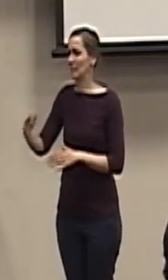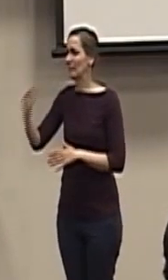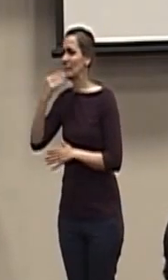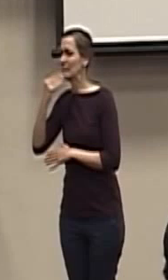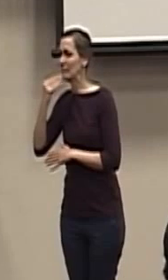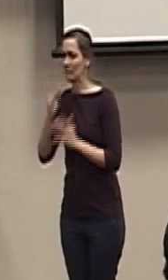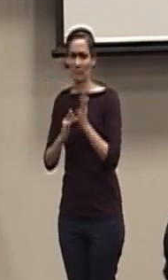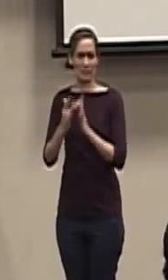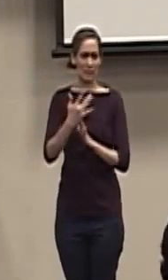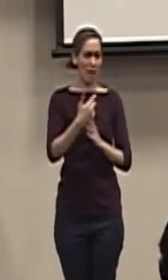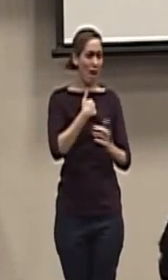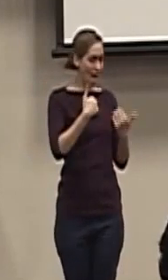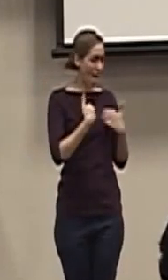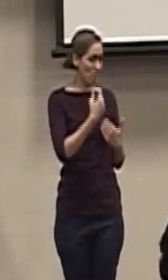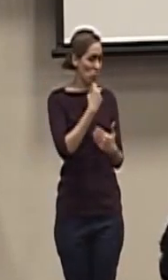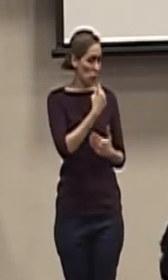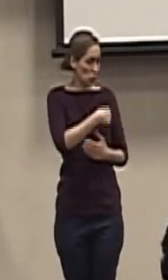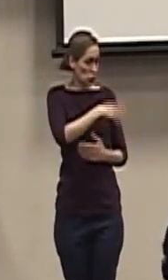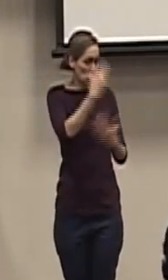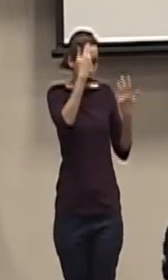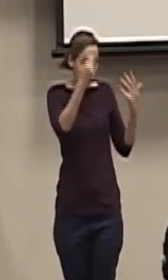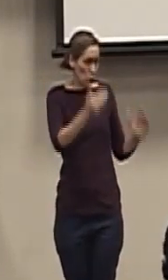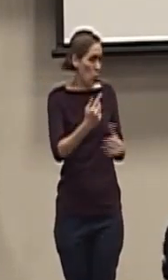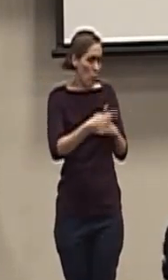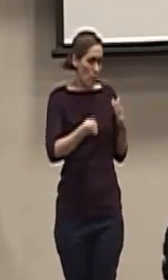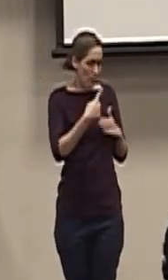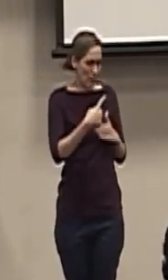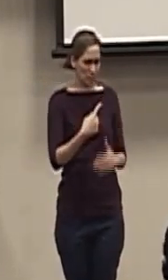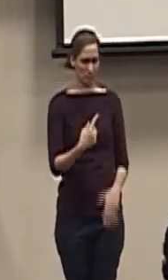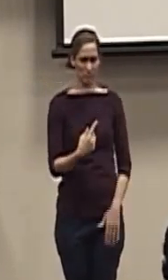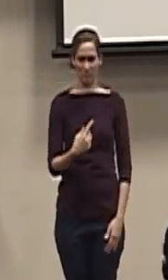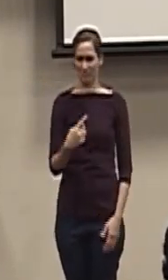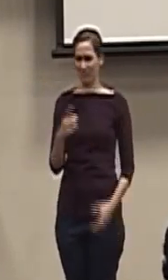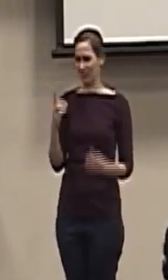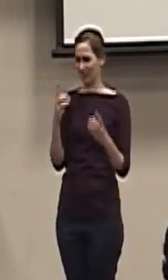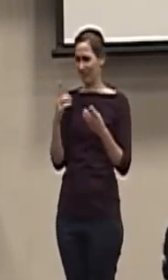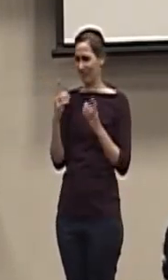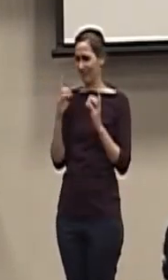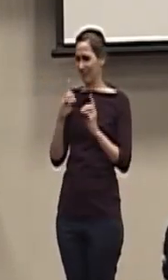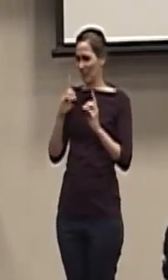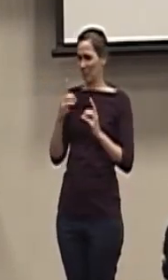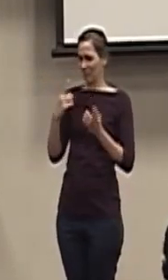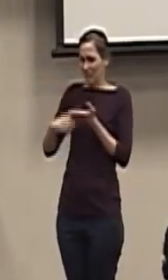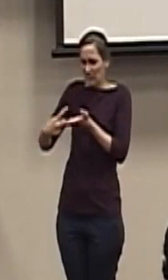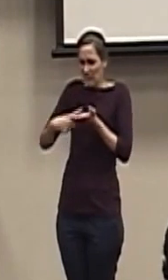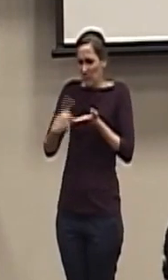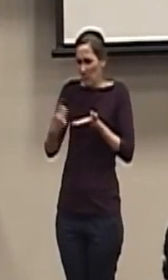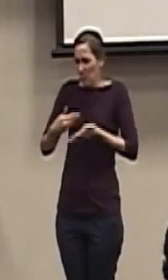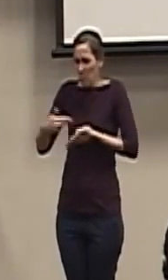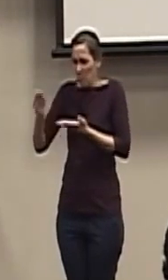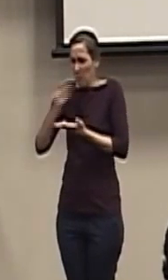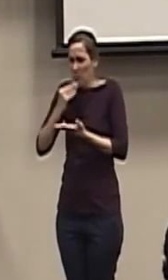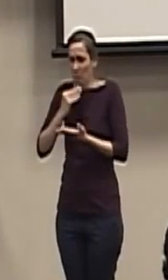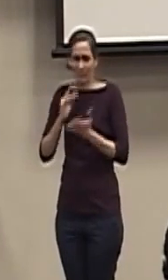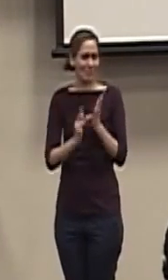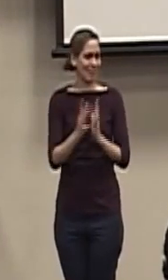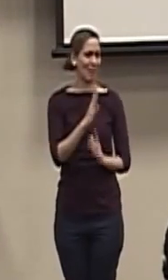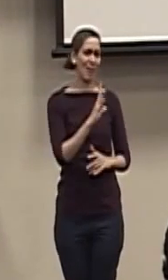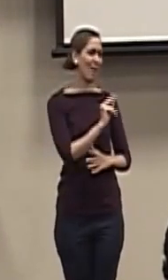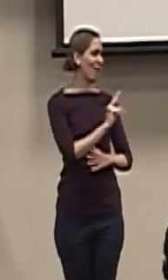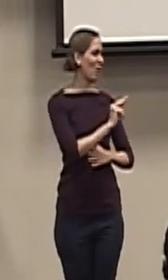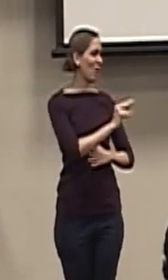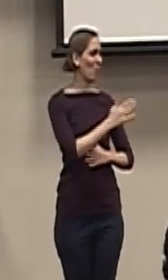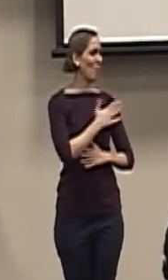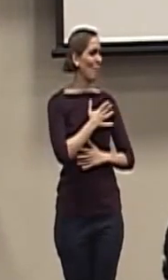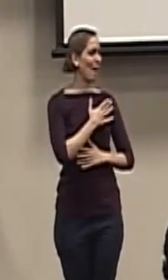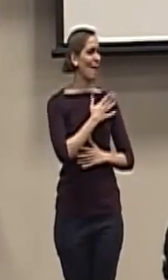nothing about." Then his disciples said to each other, "Could someone have brought him food?" "My food," said Jesus, "is to do the will of him who sent me and to finish